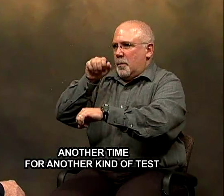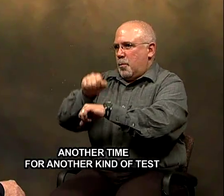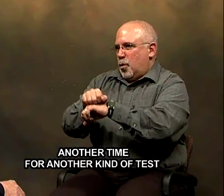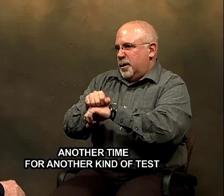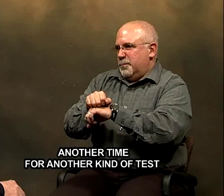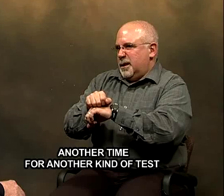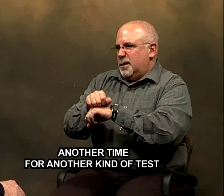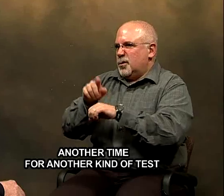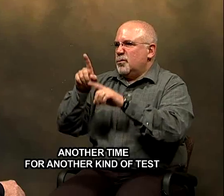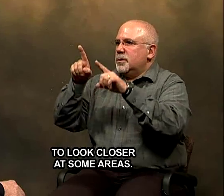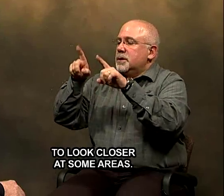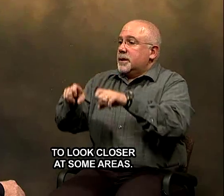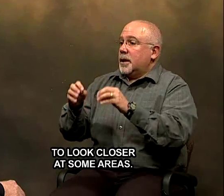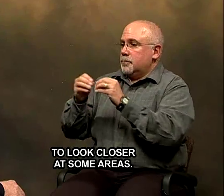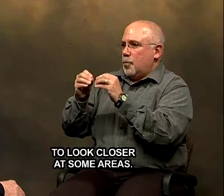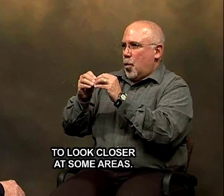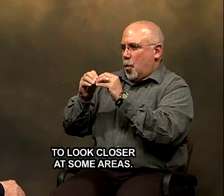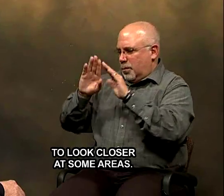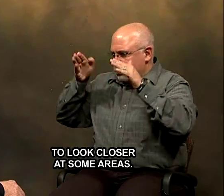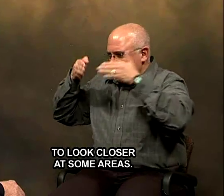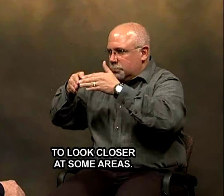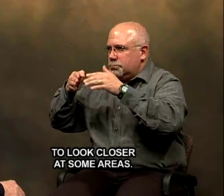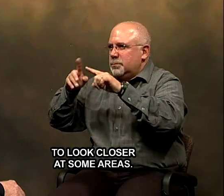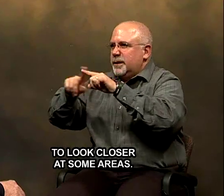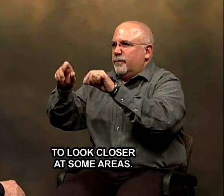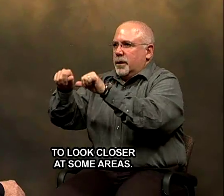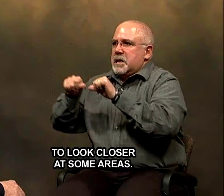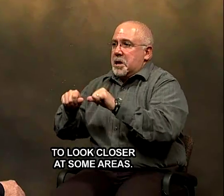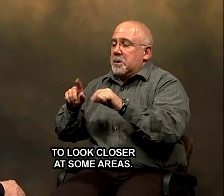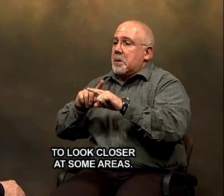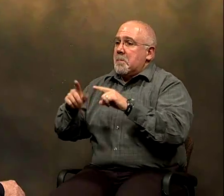of test to look closer at some areas.